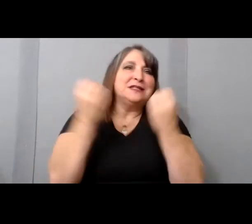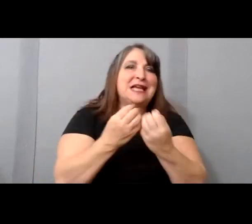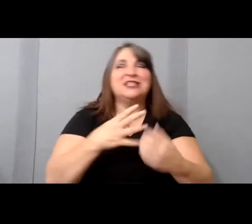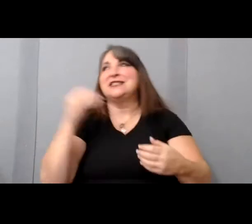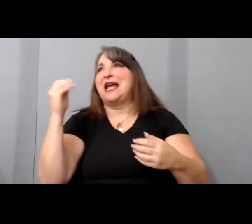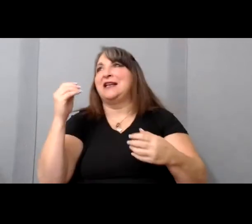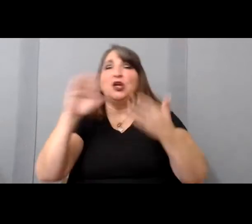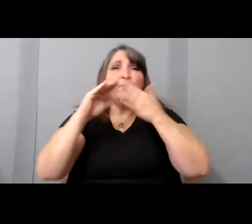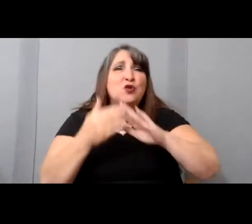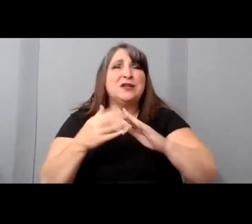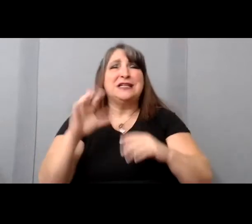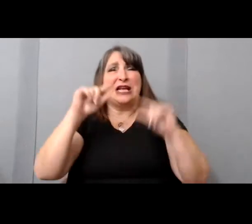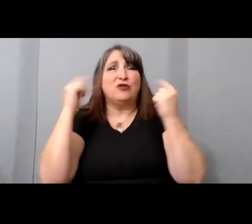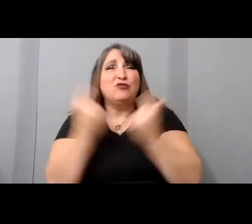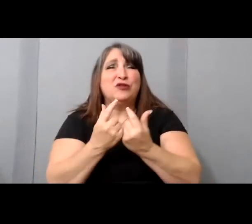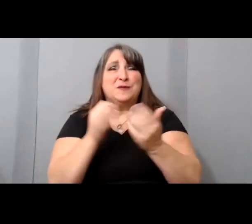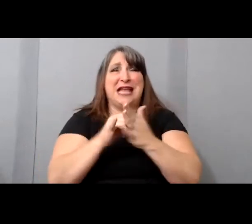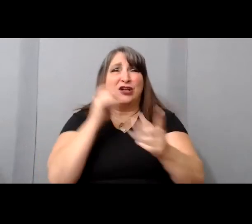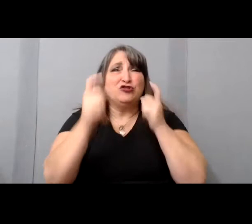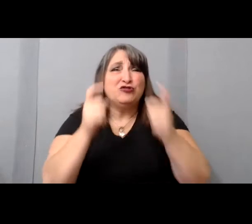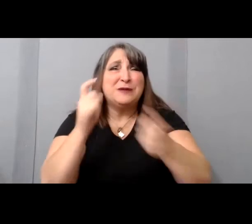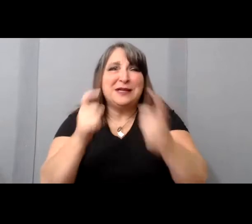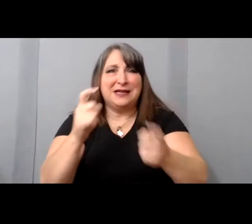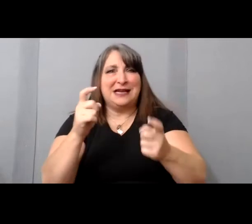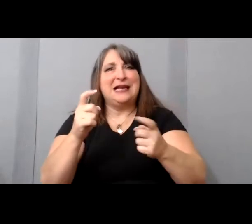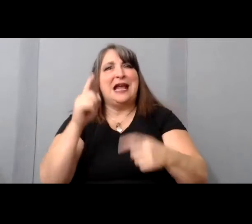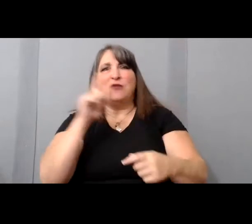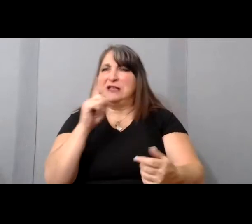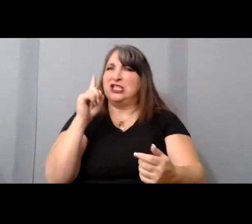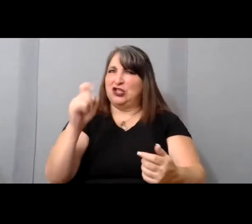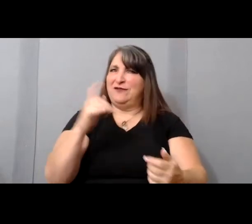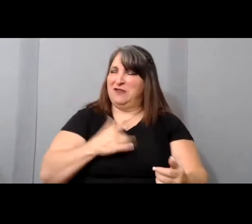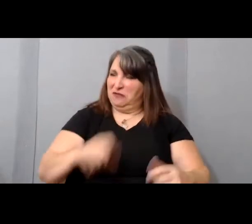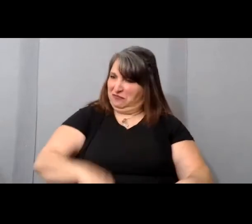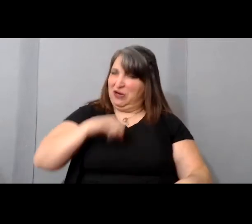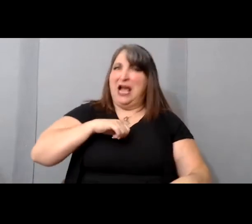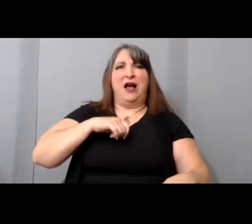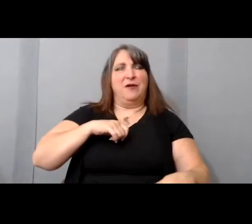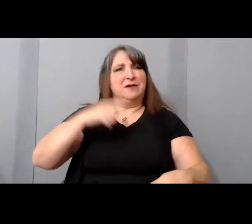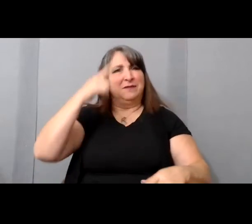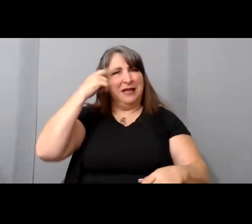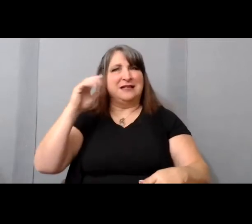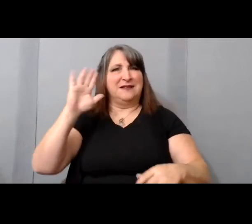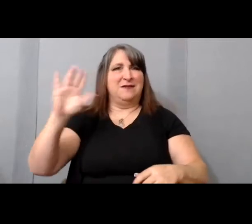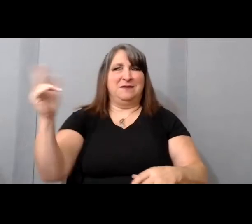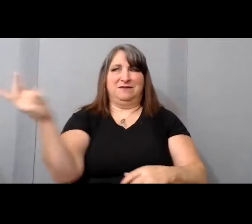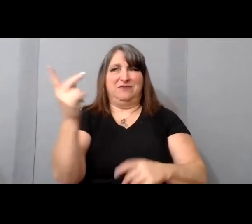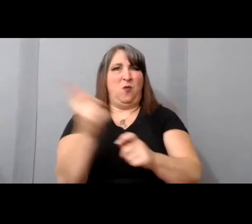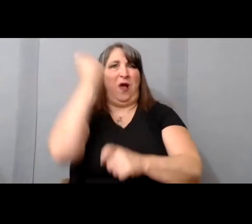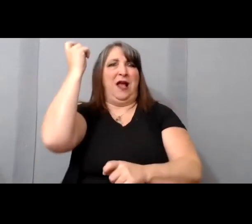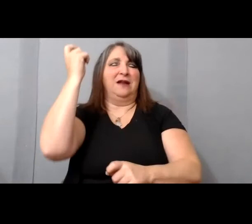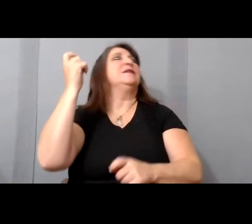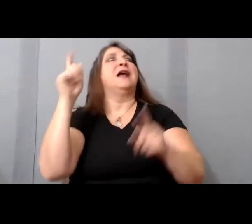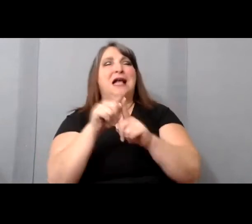groups who contributed and who need to take the credit for the Biden-Harris victory. As chair of the California Latino